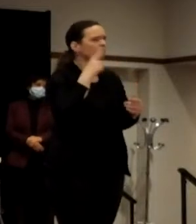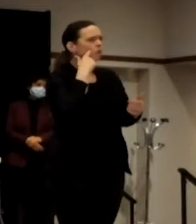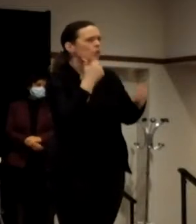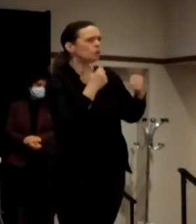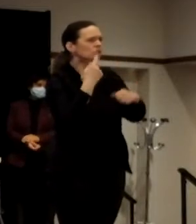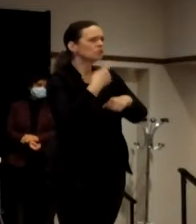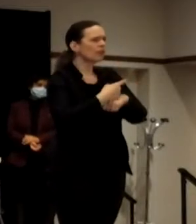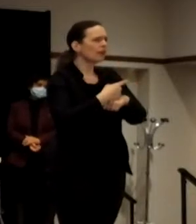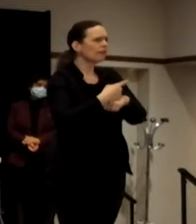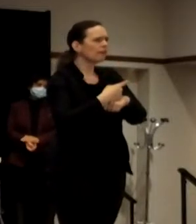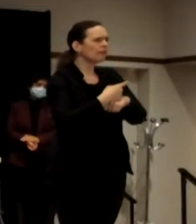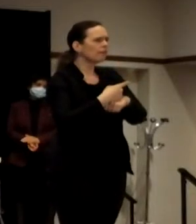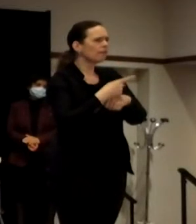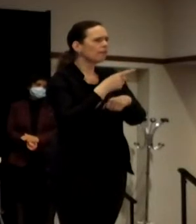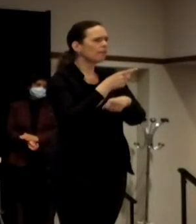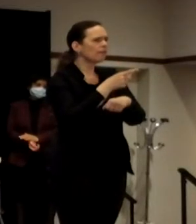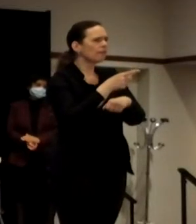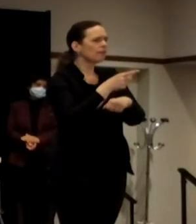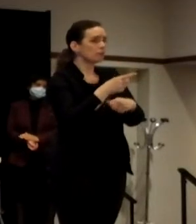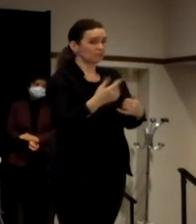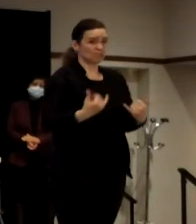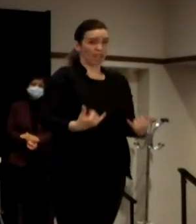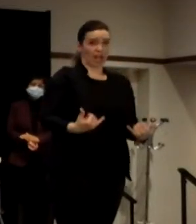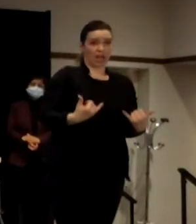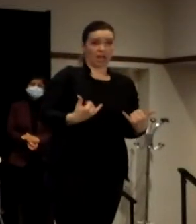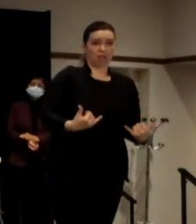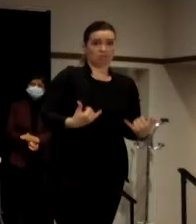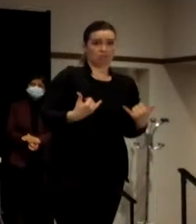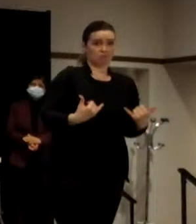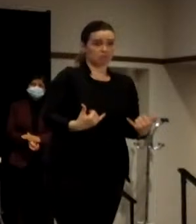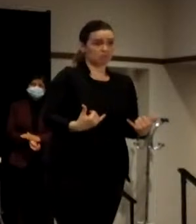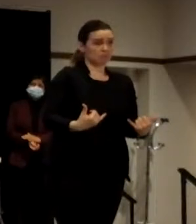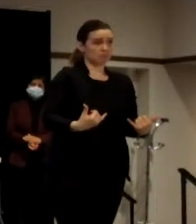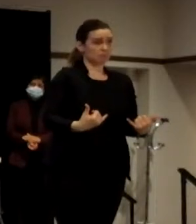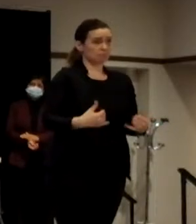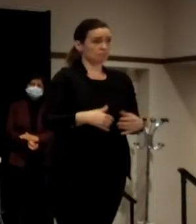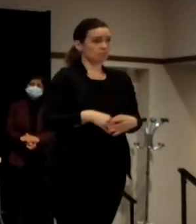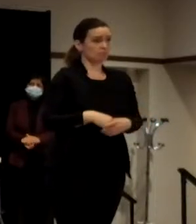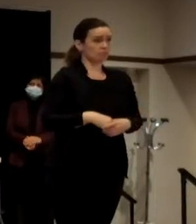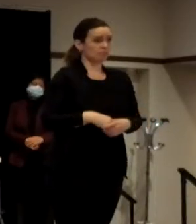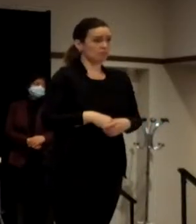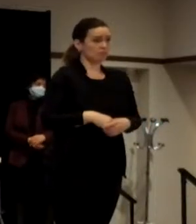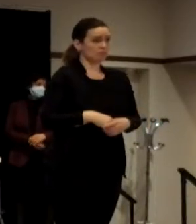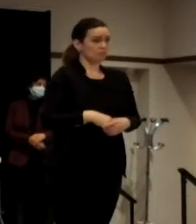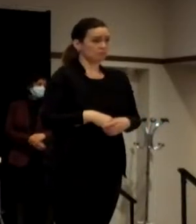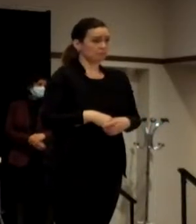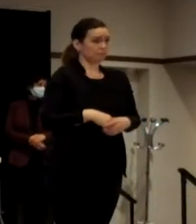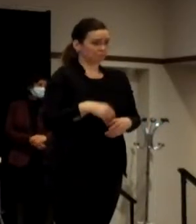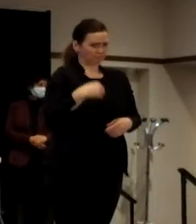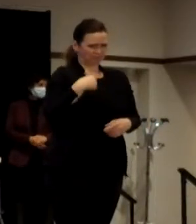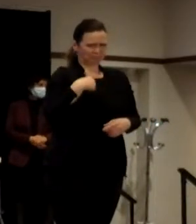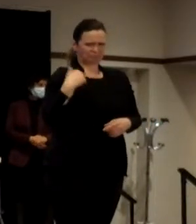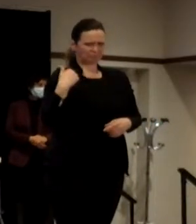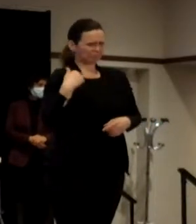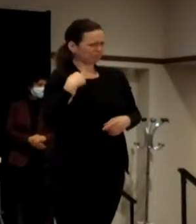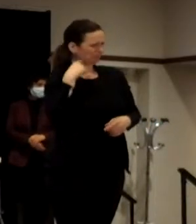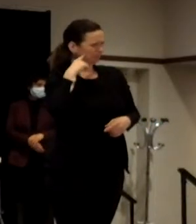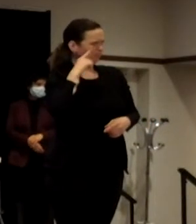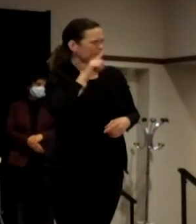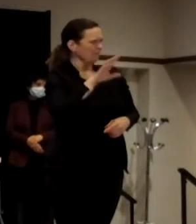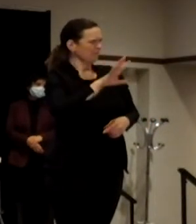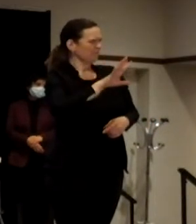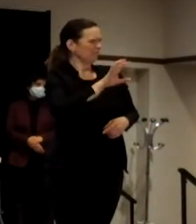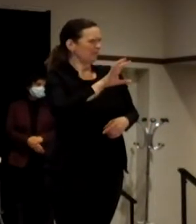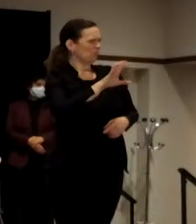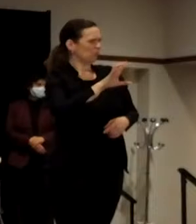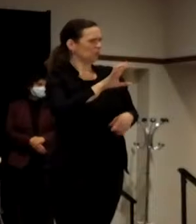for today. No, I only think we opened up 500 on list today, right? Or for Tuesday? Tuesday. Oh, for Tuesday.